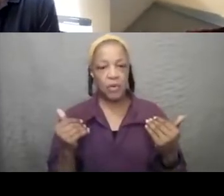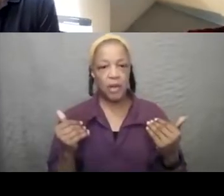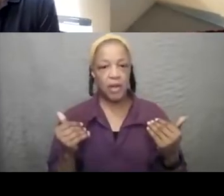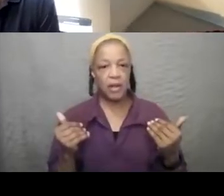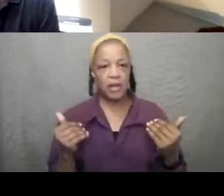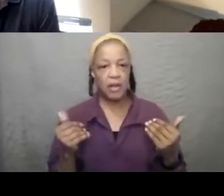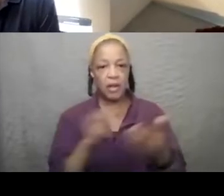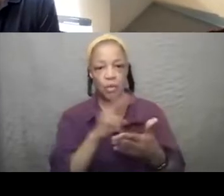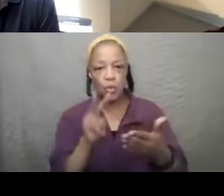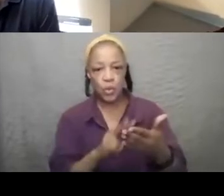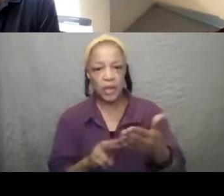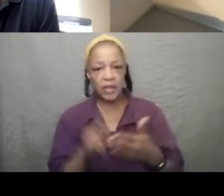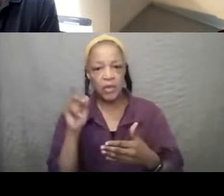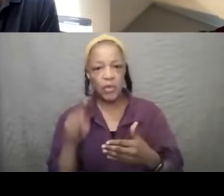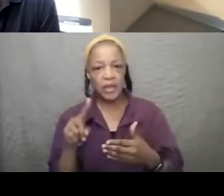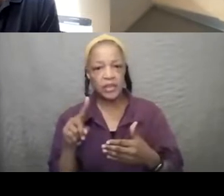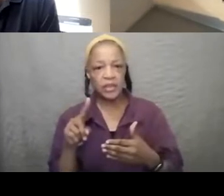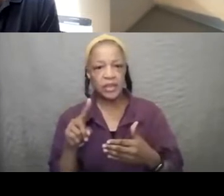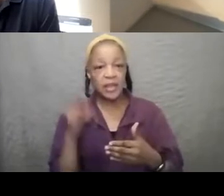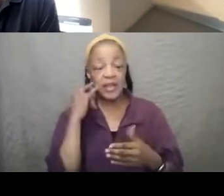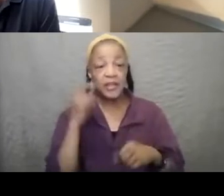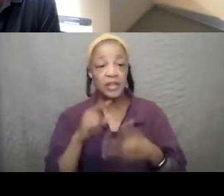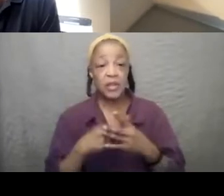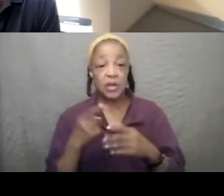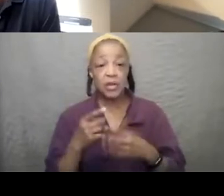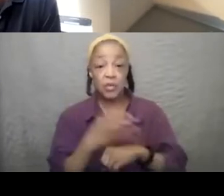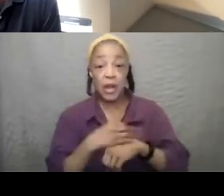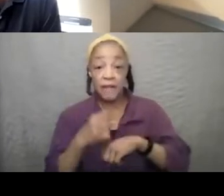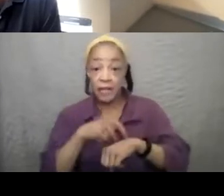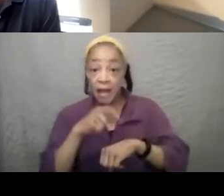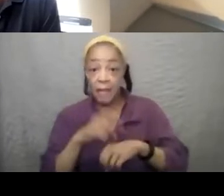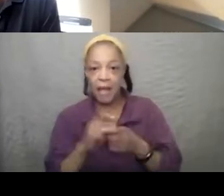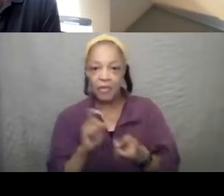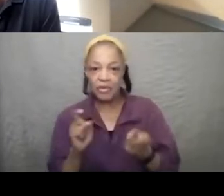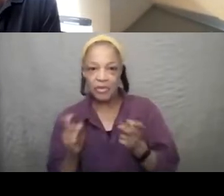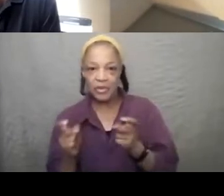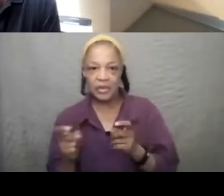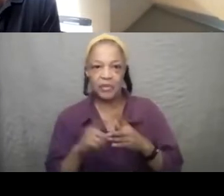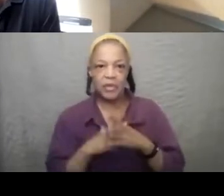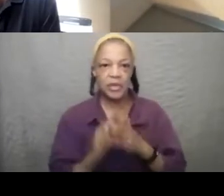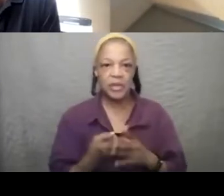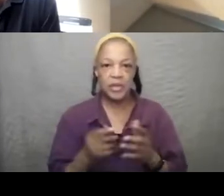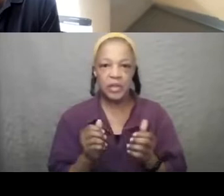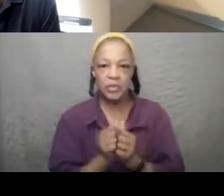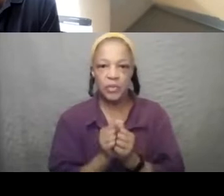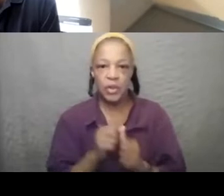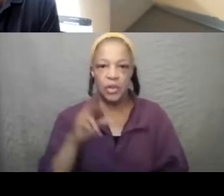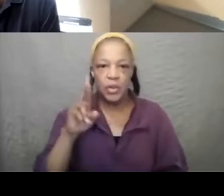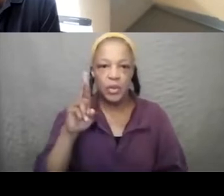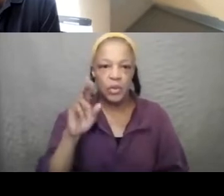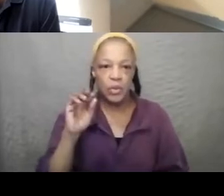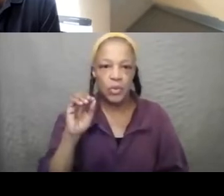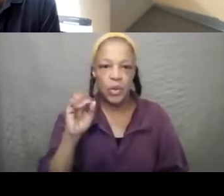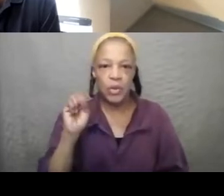and read the questions long form. If we start to run out of time, I can change it. So we're going to start off with Rosa. Since